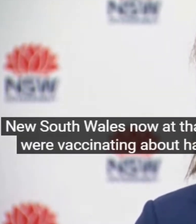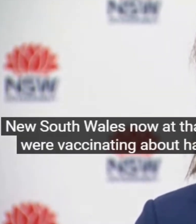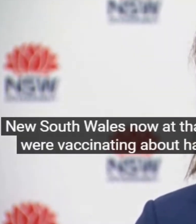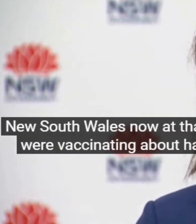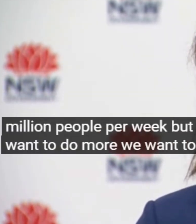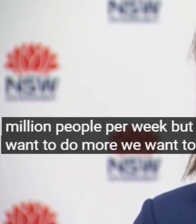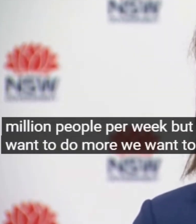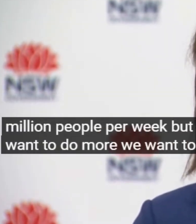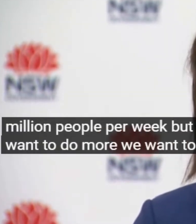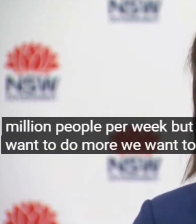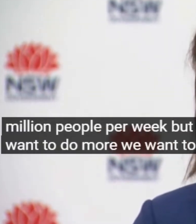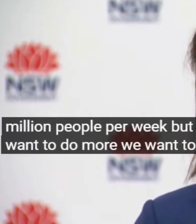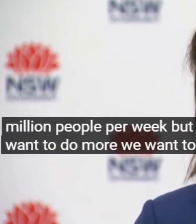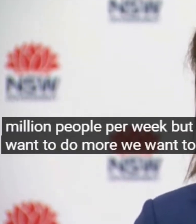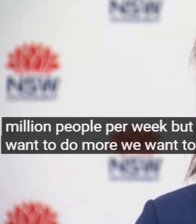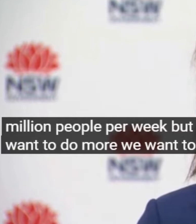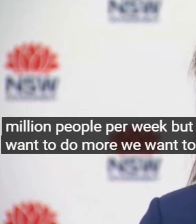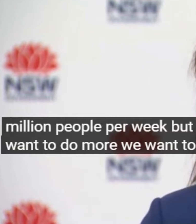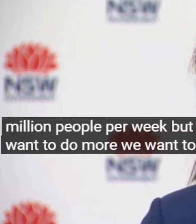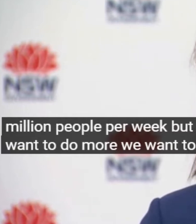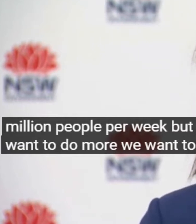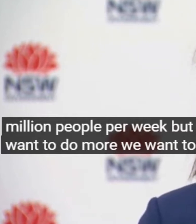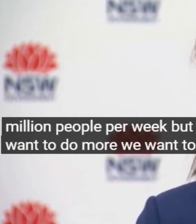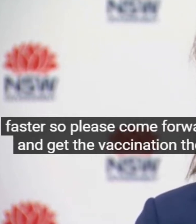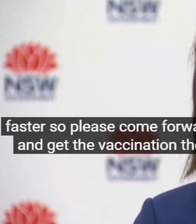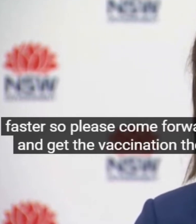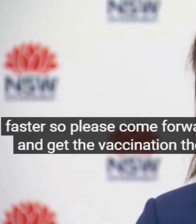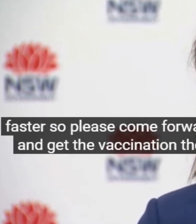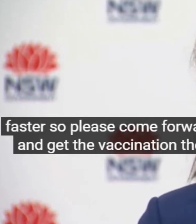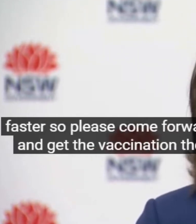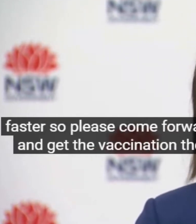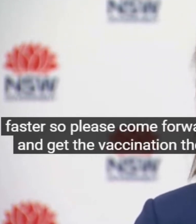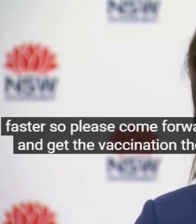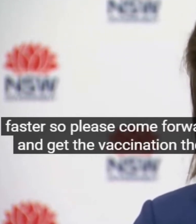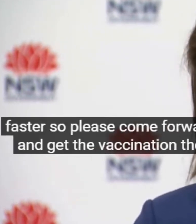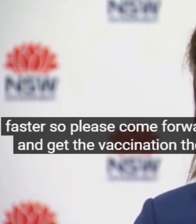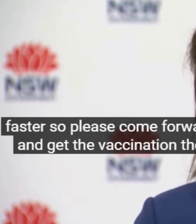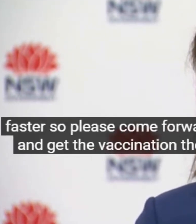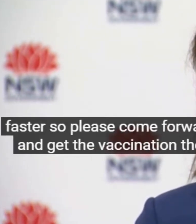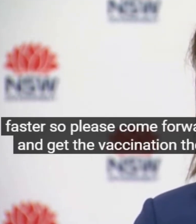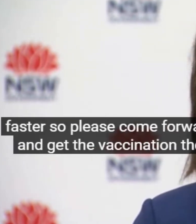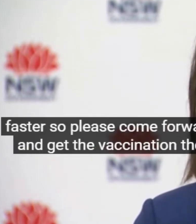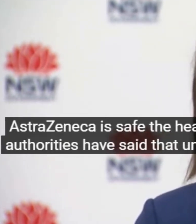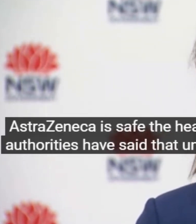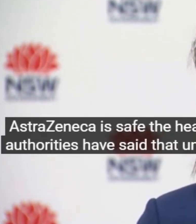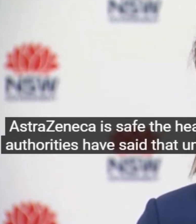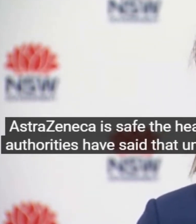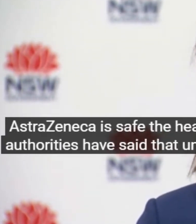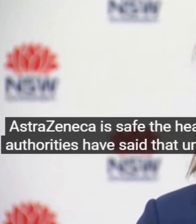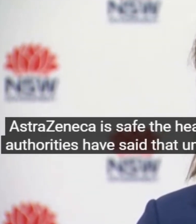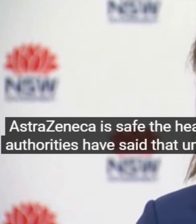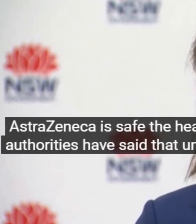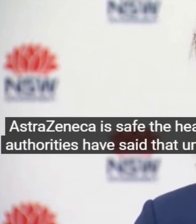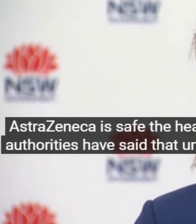dose itself reduces your chance of spreading the virus, but it also keeps you out of hospital. And we know the vaccination